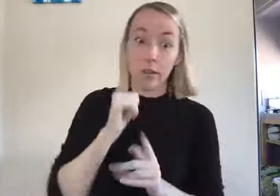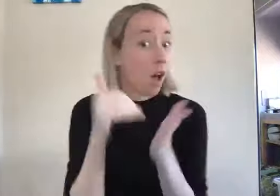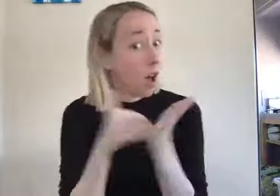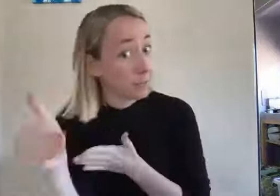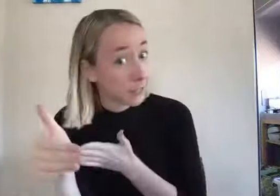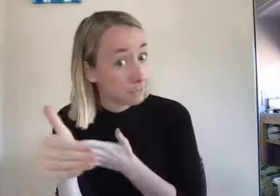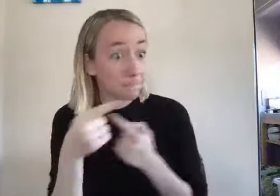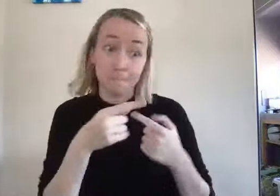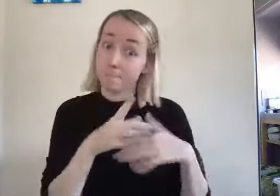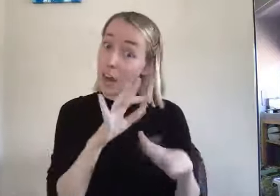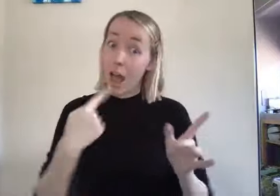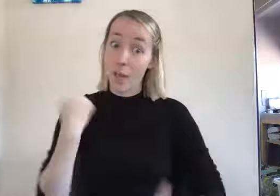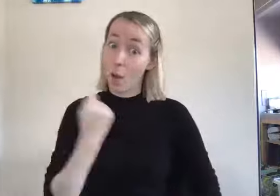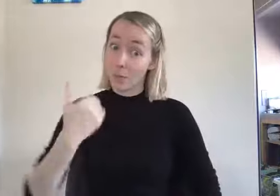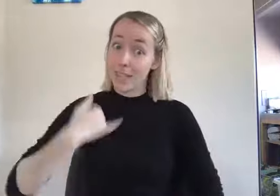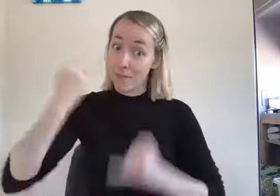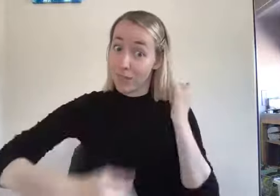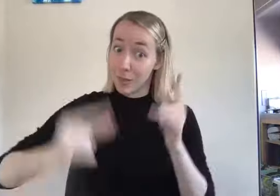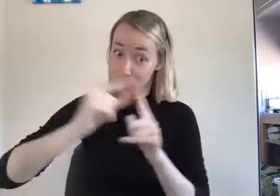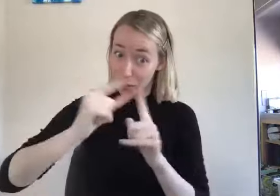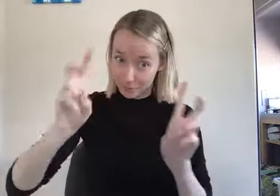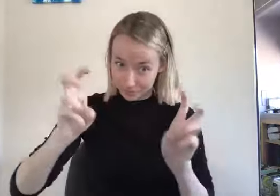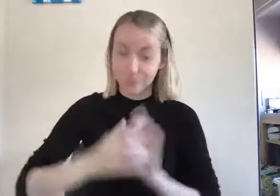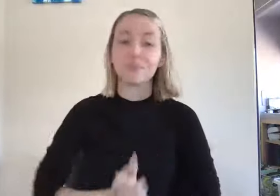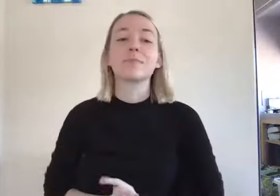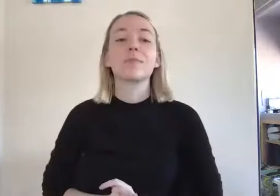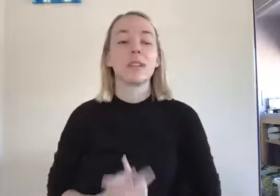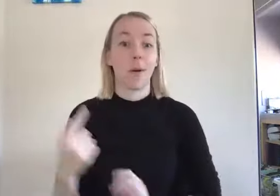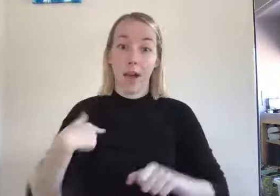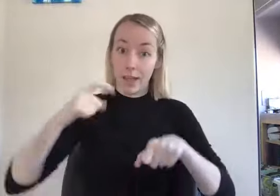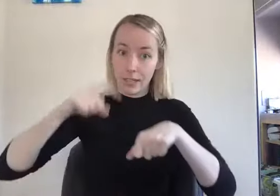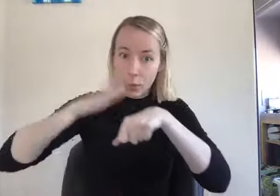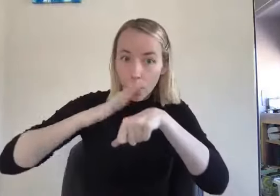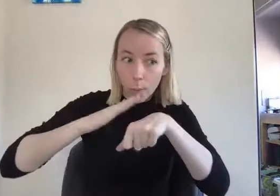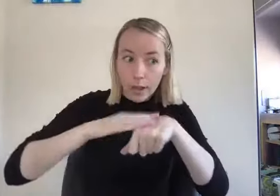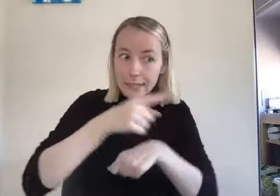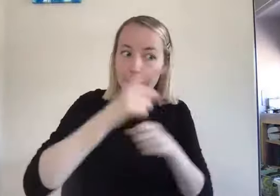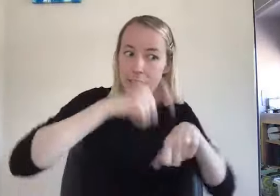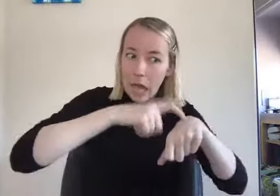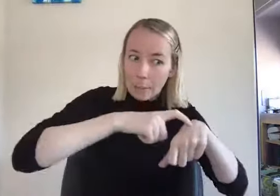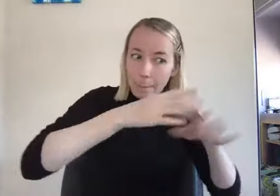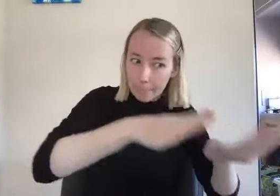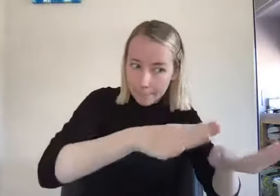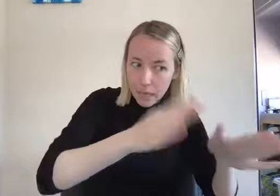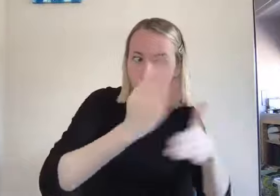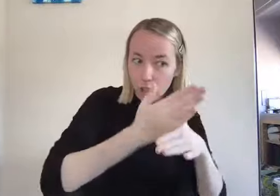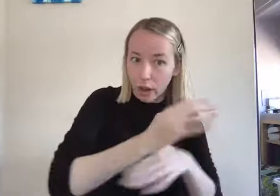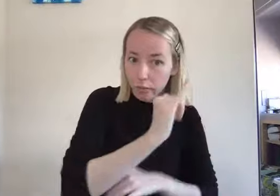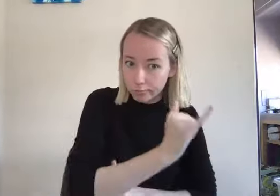word, which doesn't happen very often, let me tell you. So the only thing I have to watch out for is that I leave him enough time,